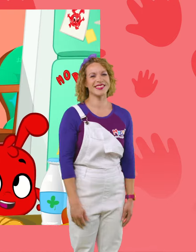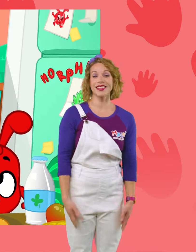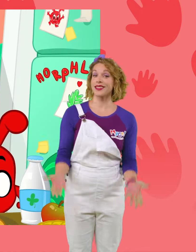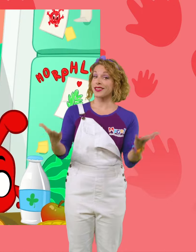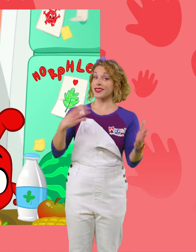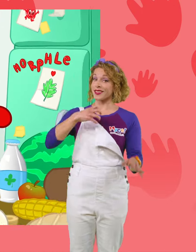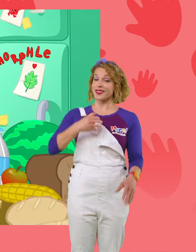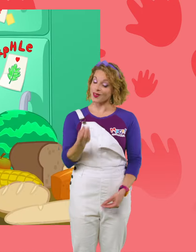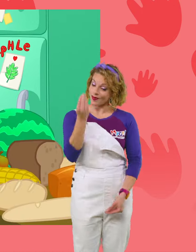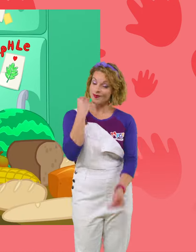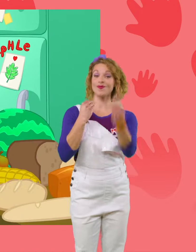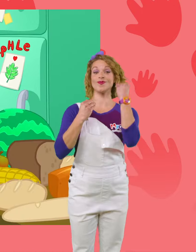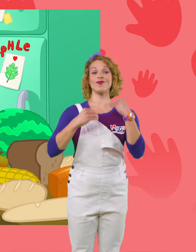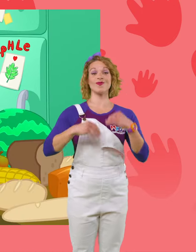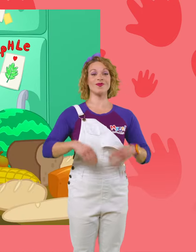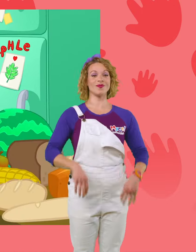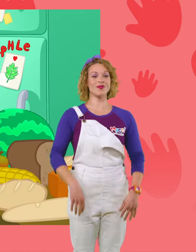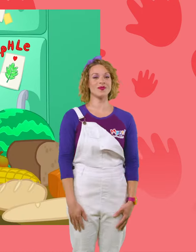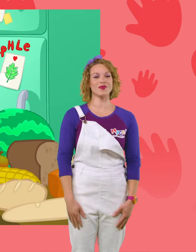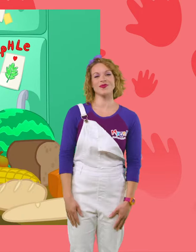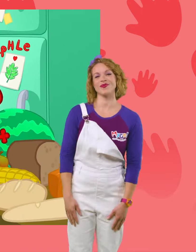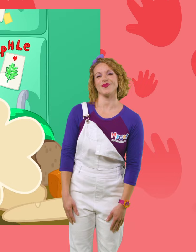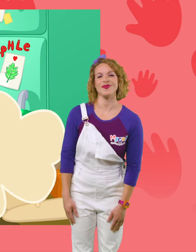Well, Morphle, dig in.